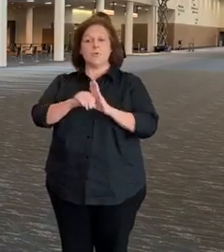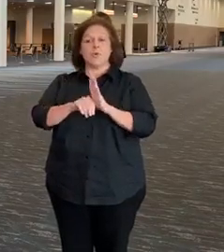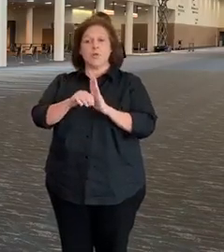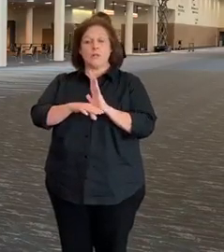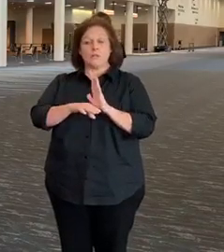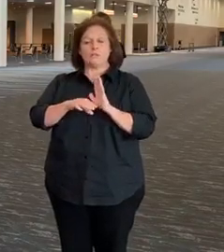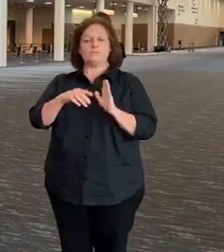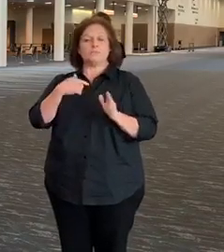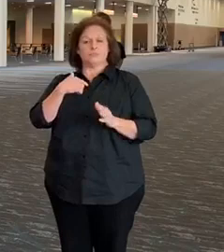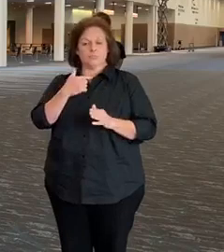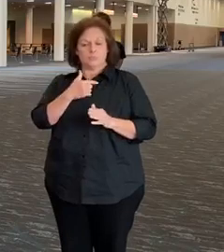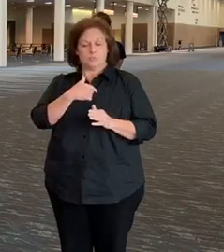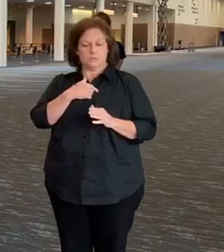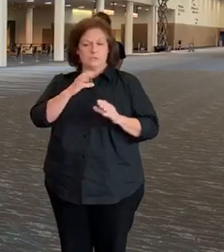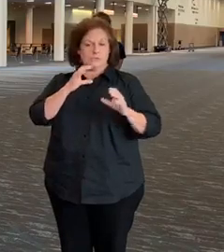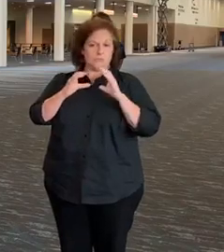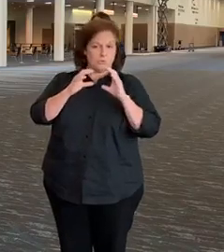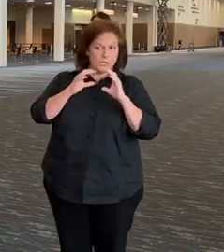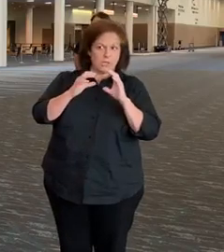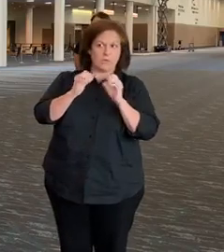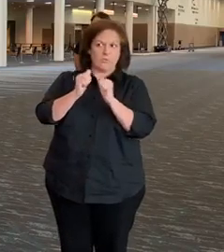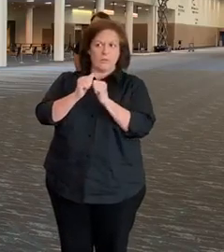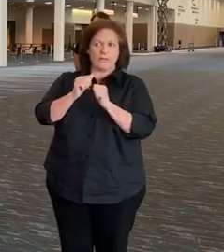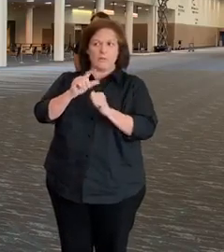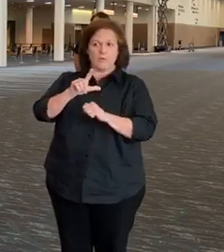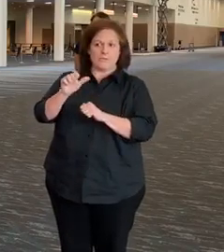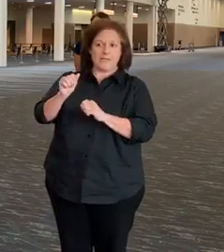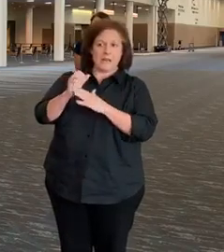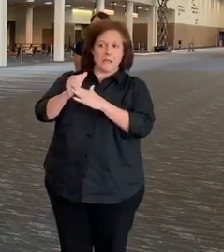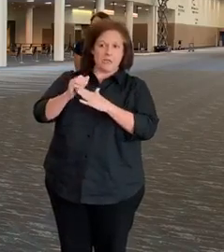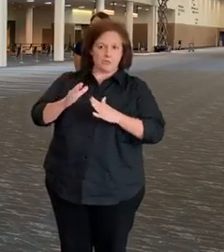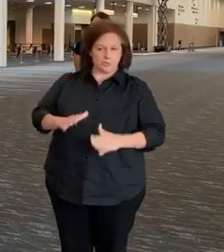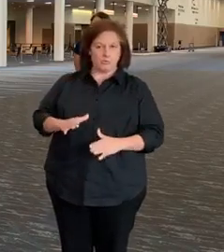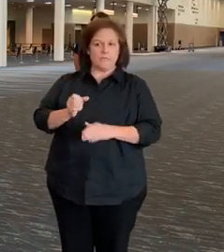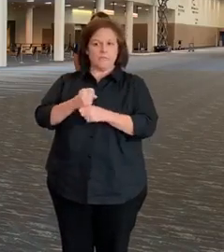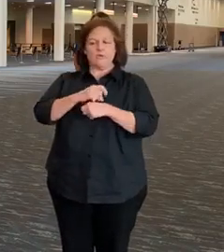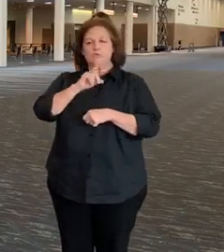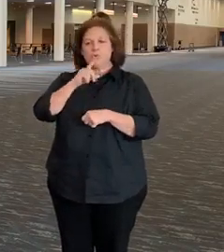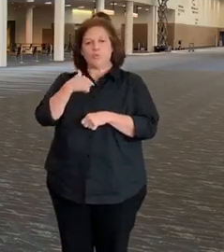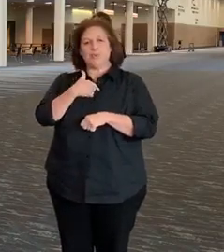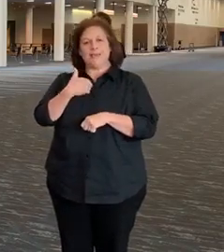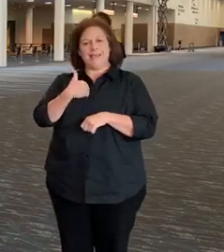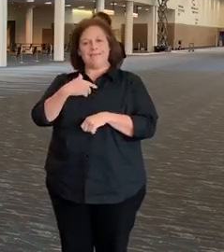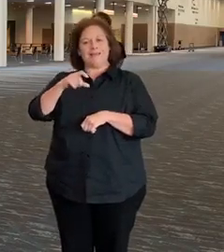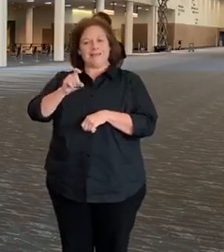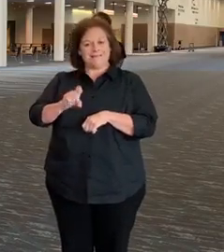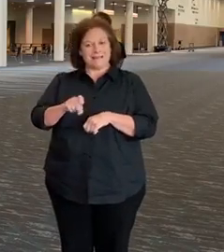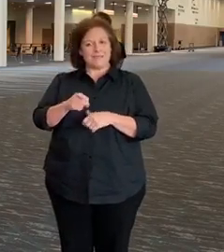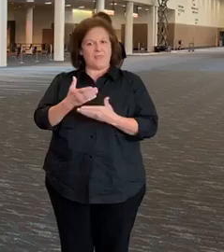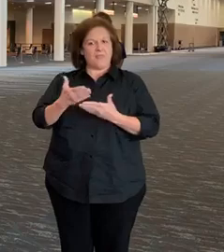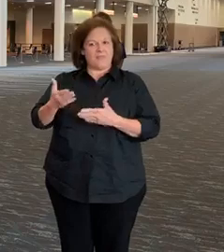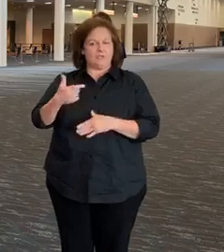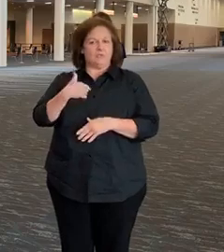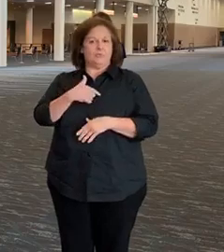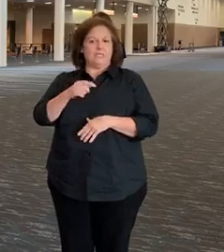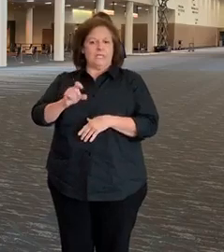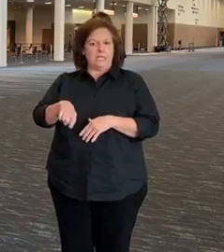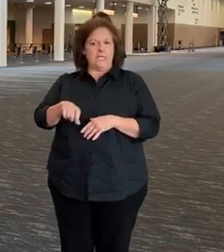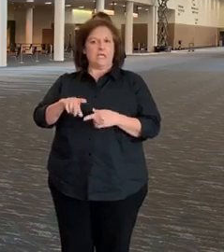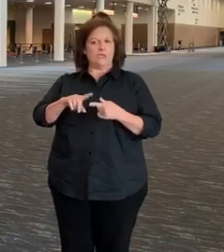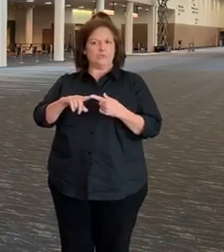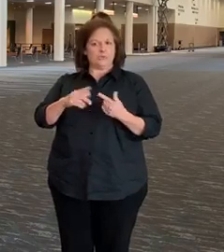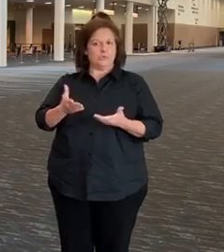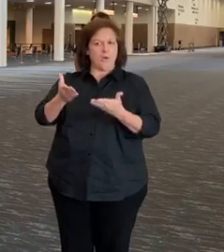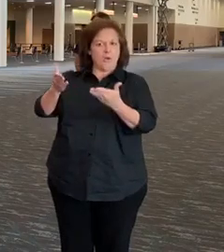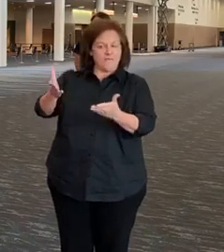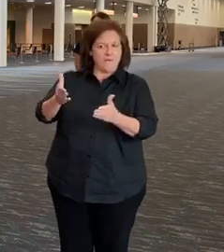communicating effectively with the state of Louisiana leadership to ensure that we have the necessary resources, again, to deliver